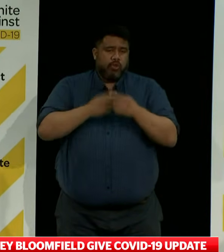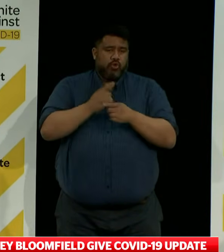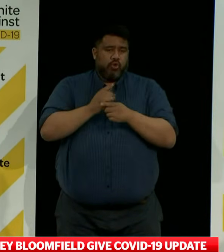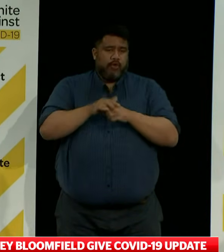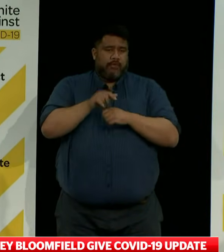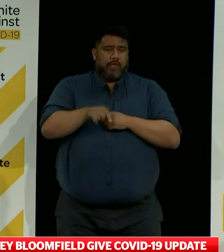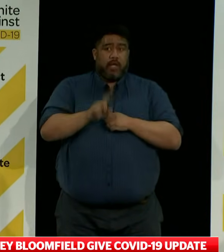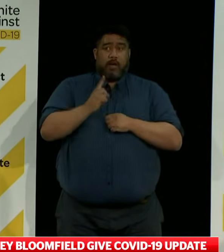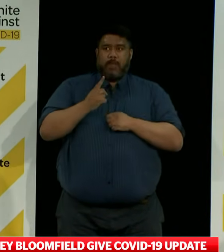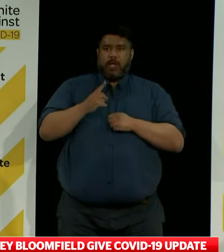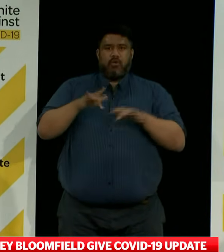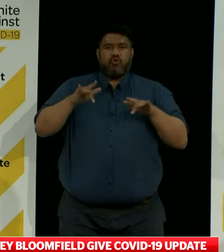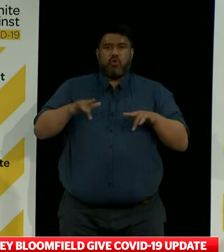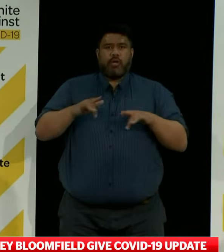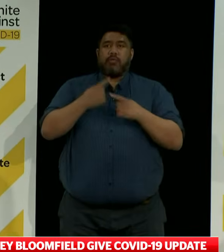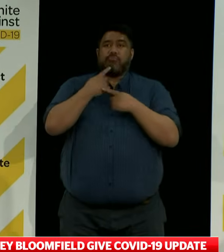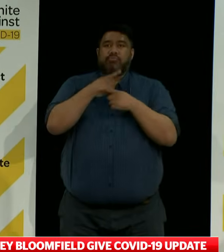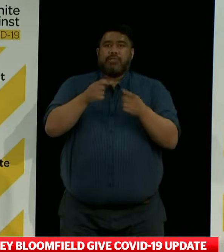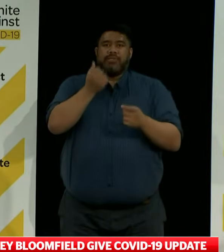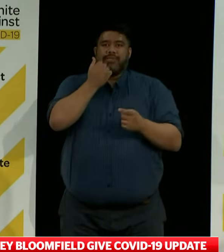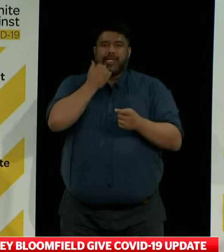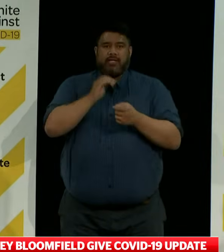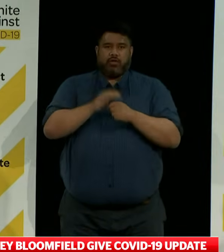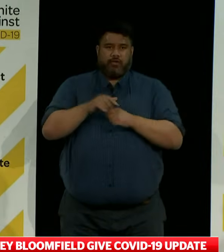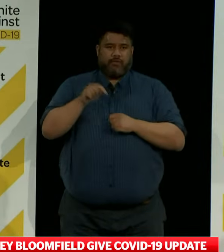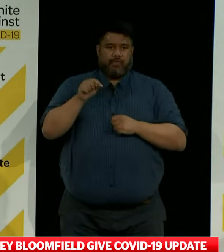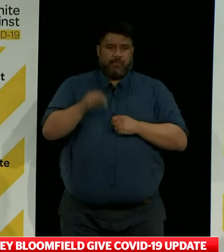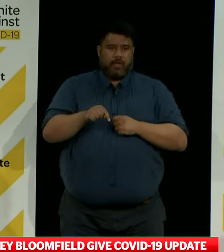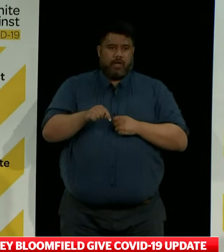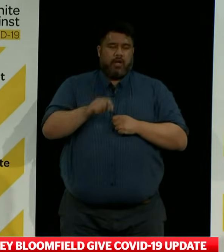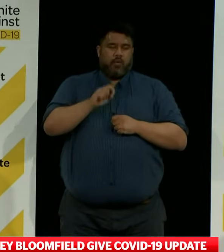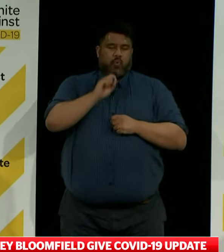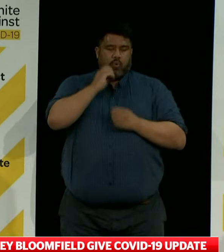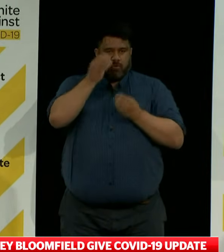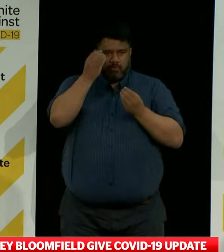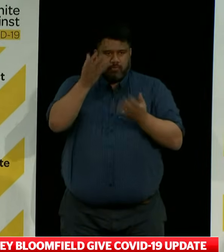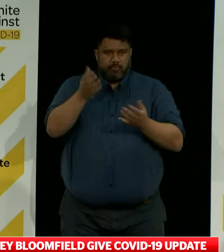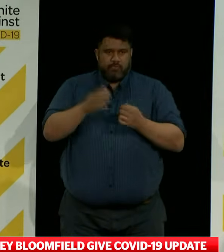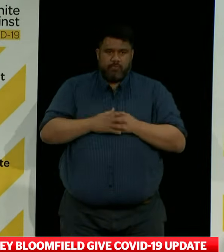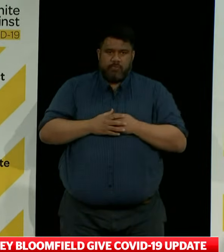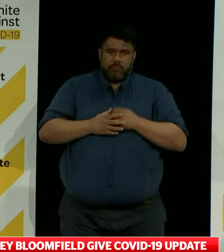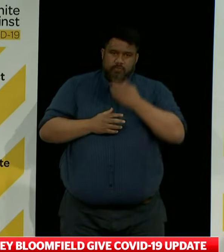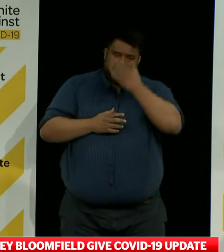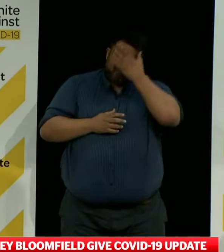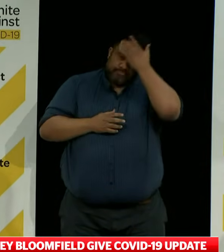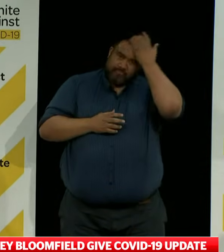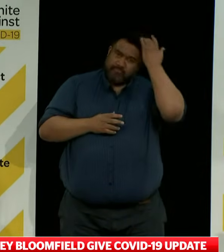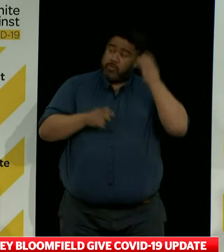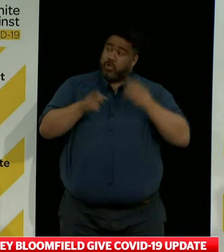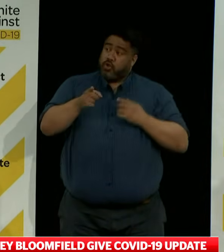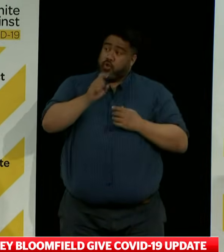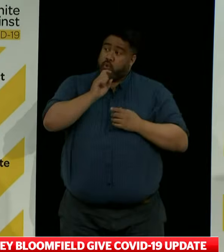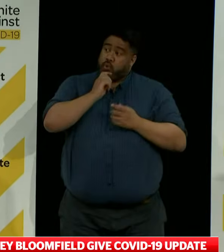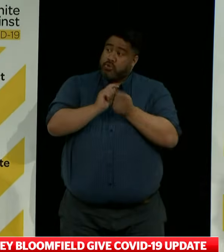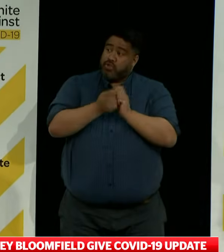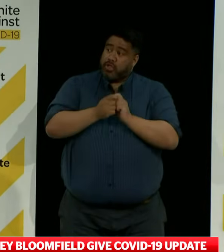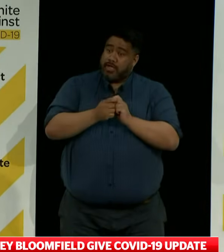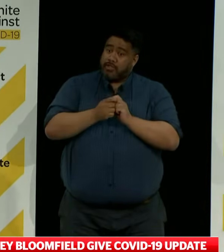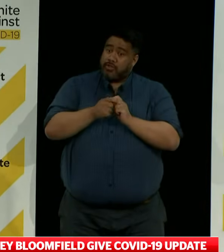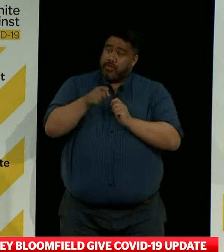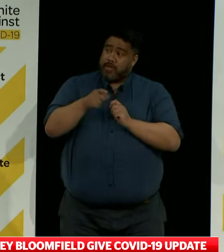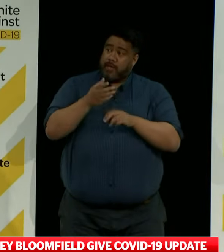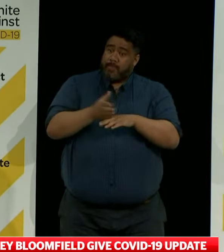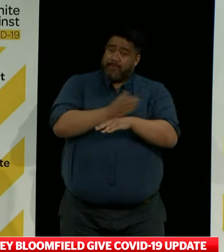haven't set a specific date. It's something we'll keep under constant advisement. Before that third phase, though? I wouldn't